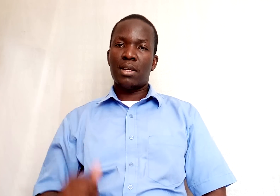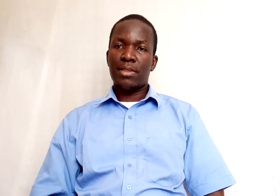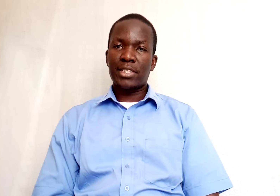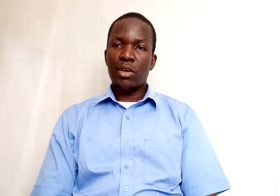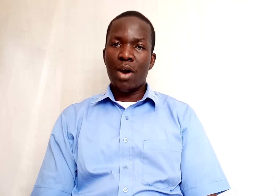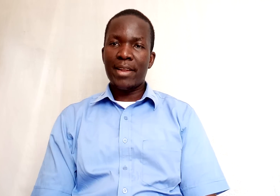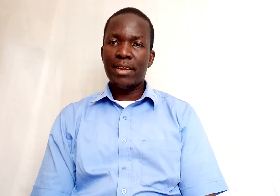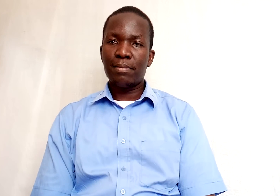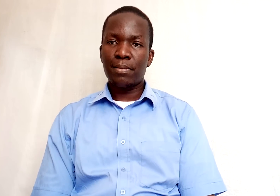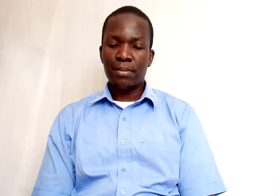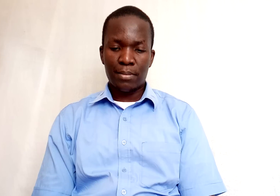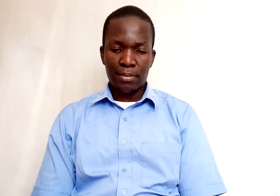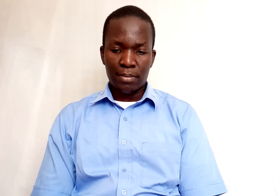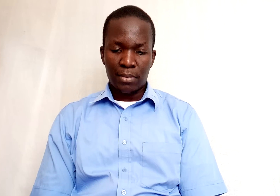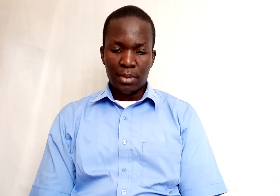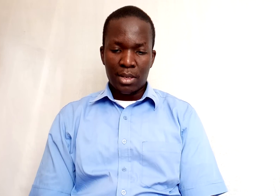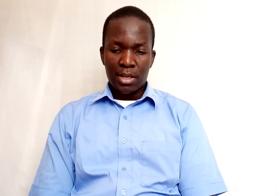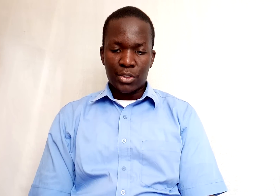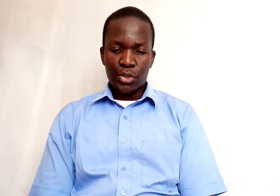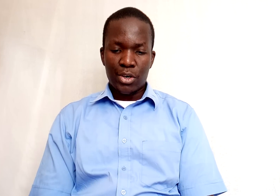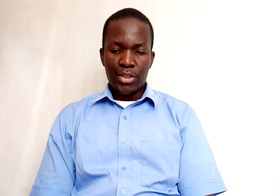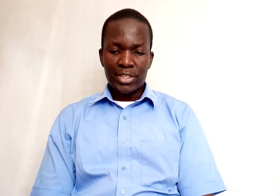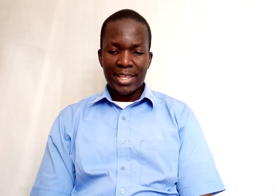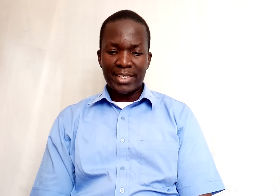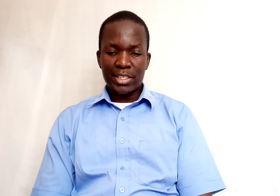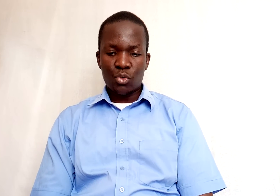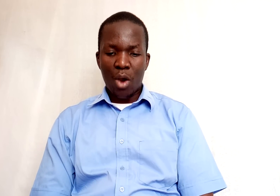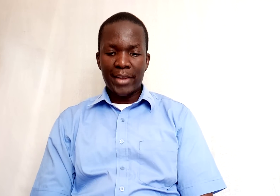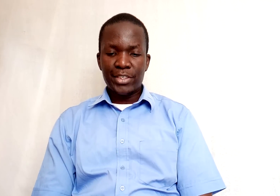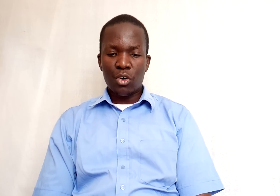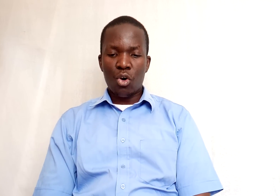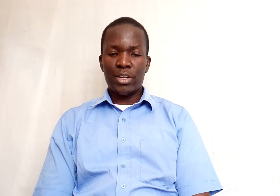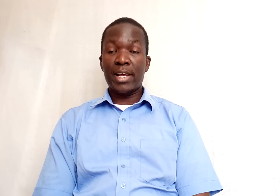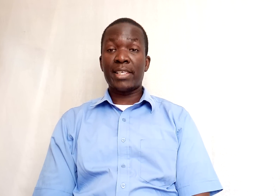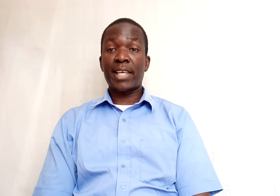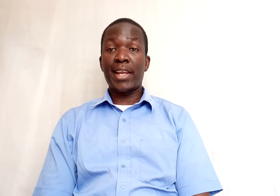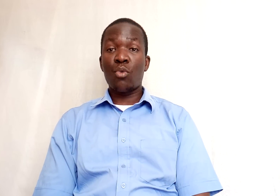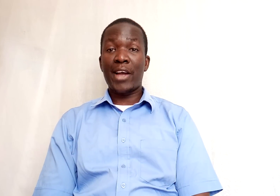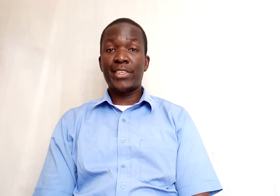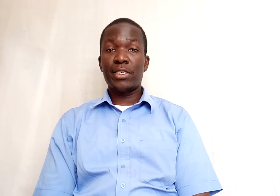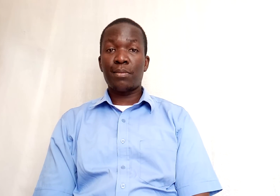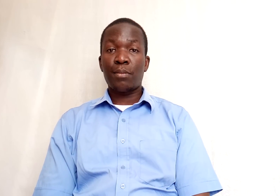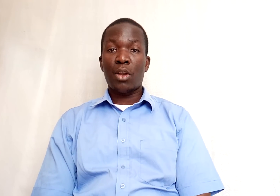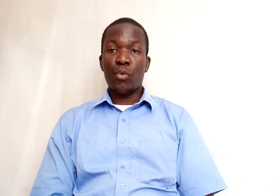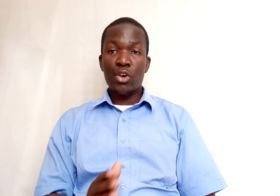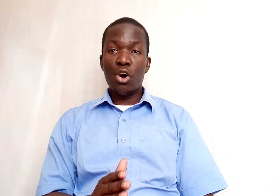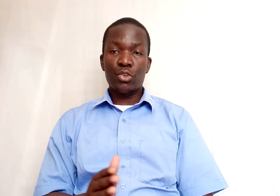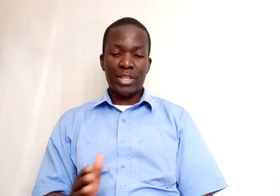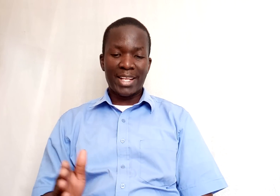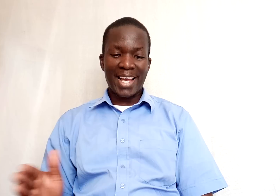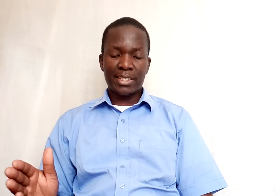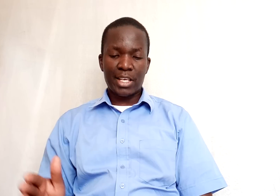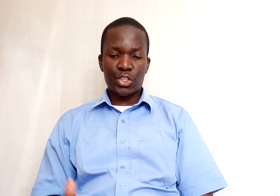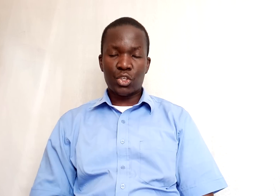that's the word. So those are the 6 words on signed words. We go to the last